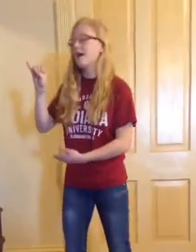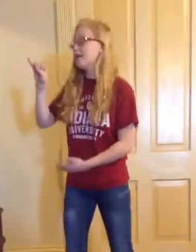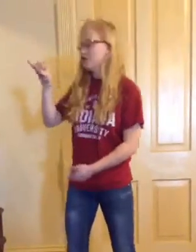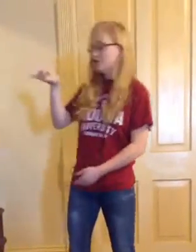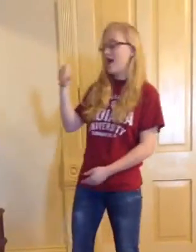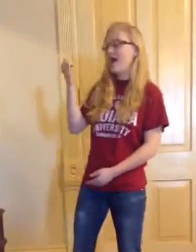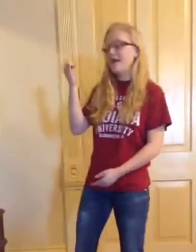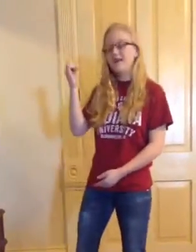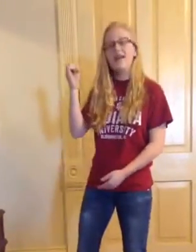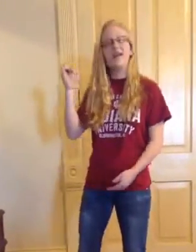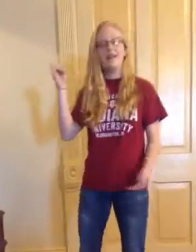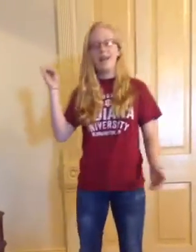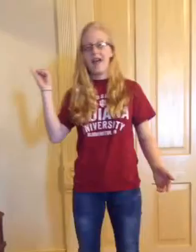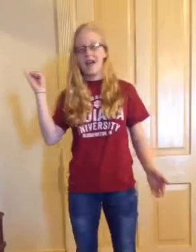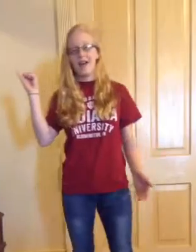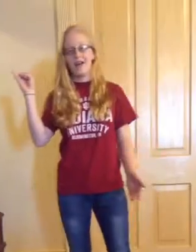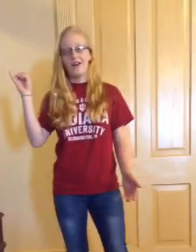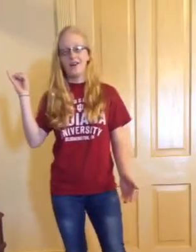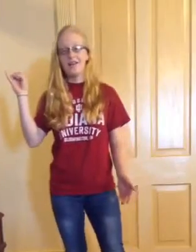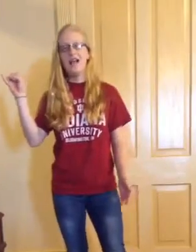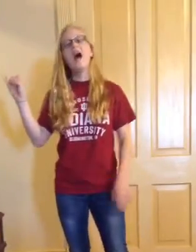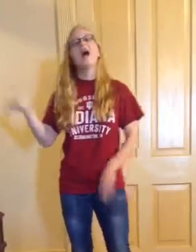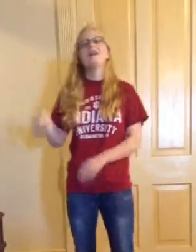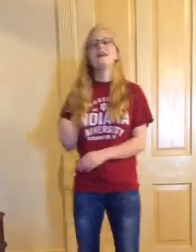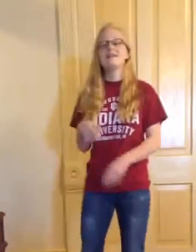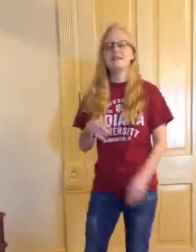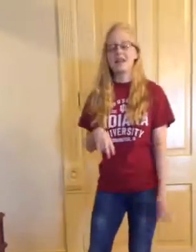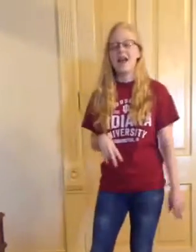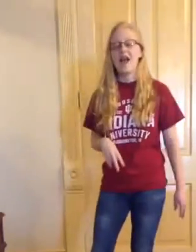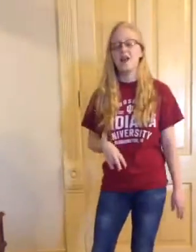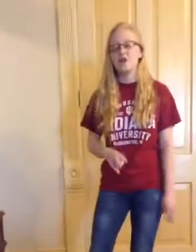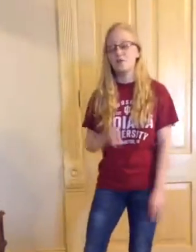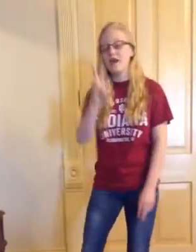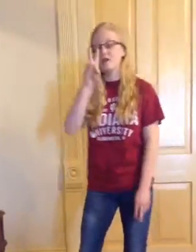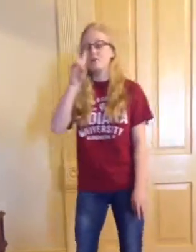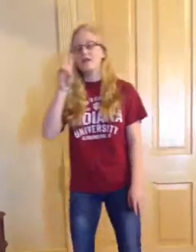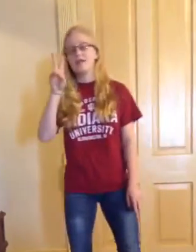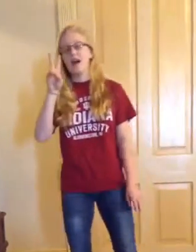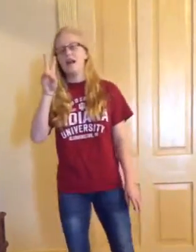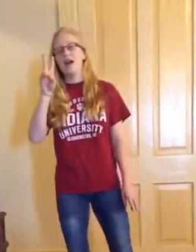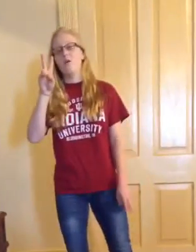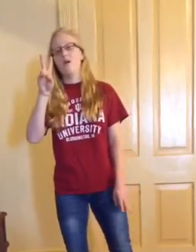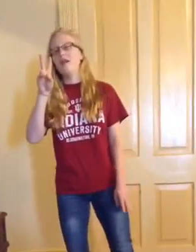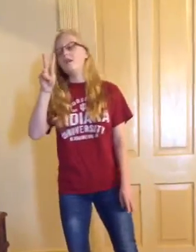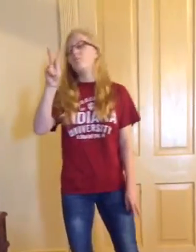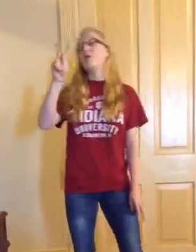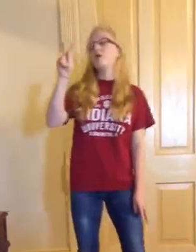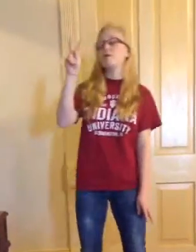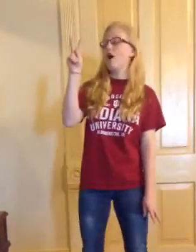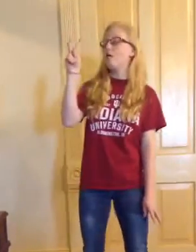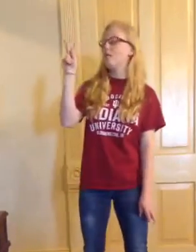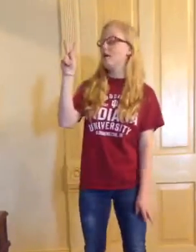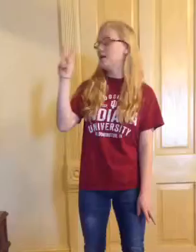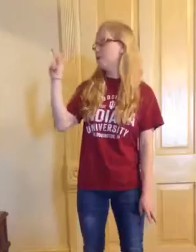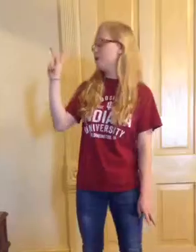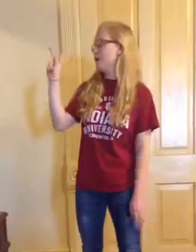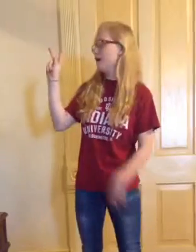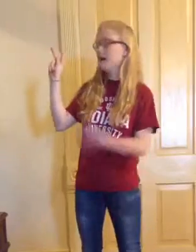a J in the air. Next is K, and you get your peace sign out, and then you put your thumb in between,